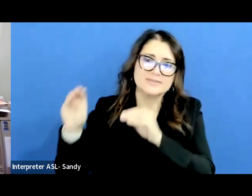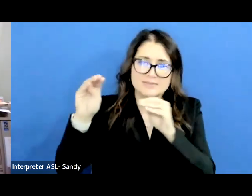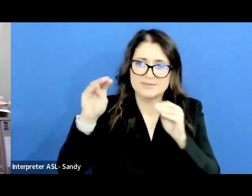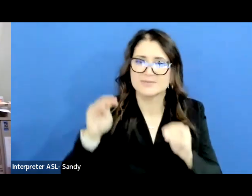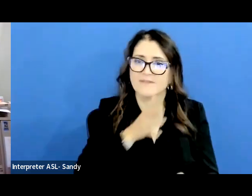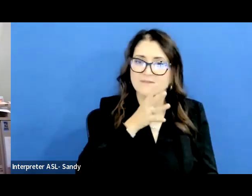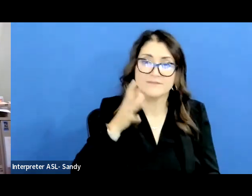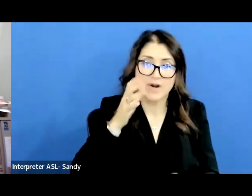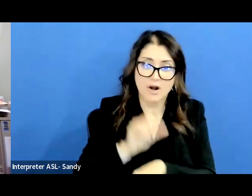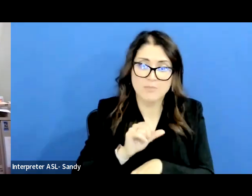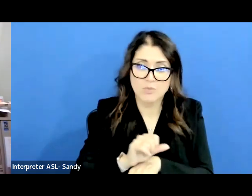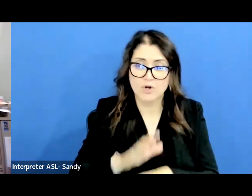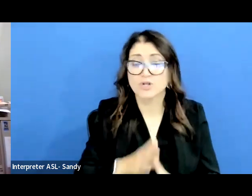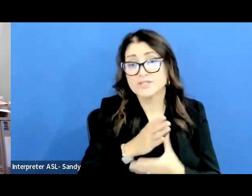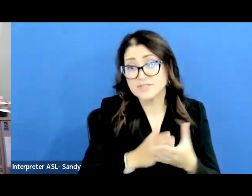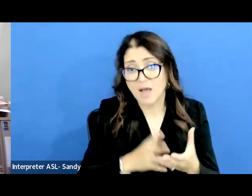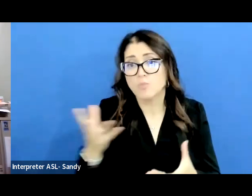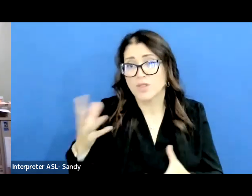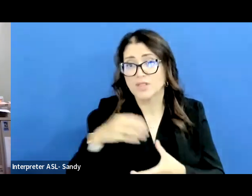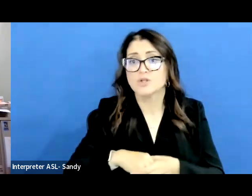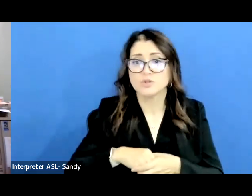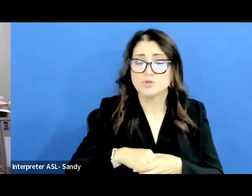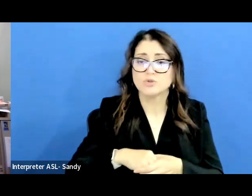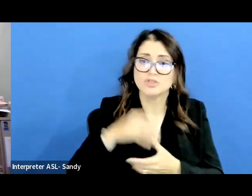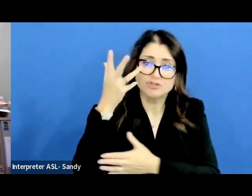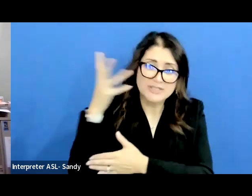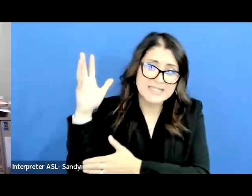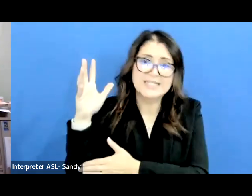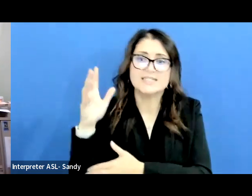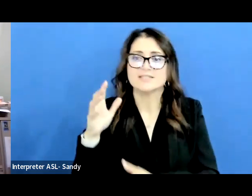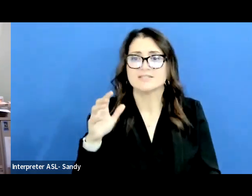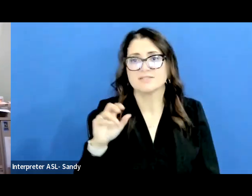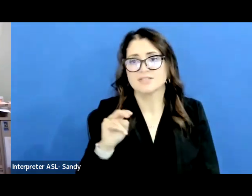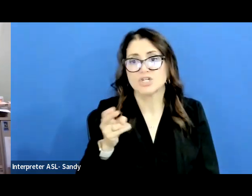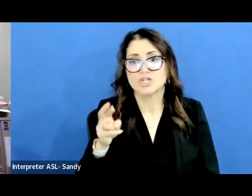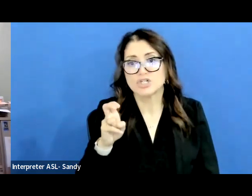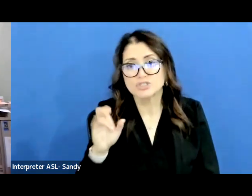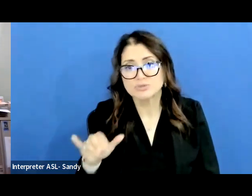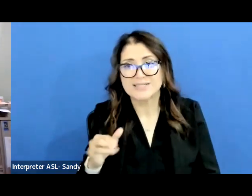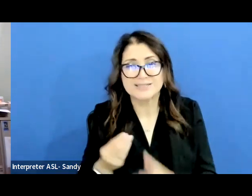like landscaping or trees, nurseries. Other